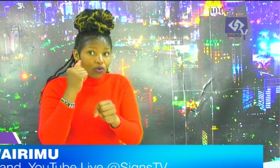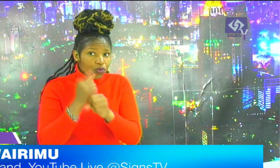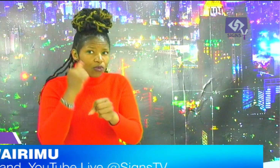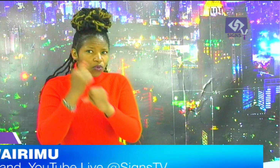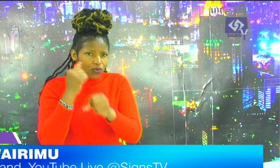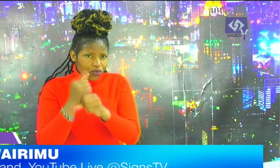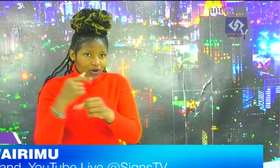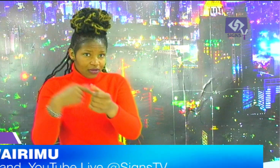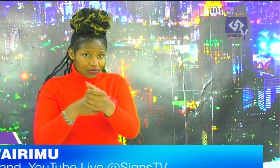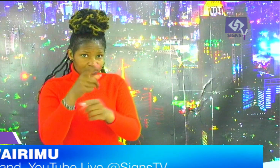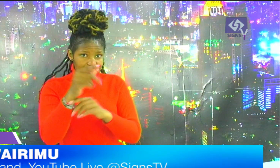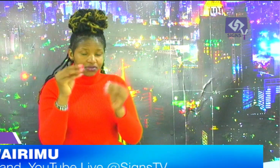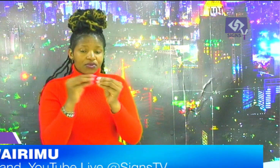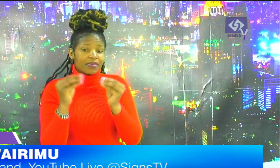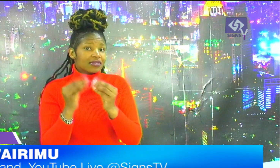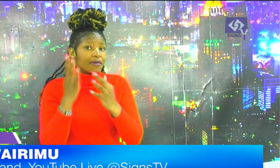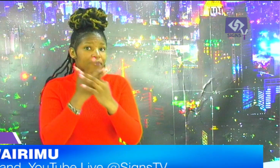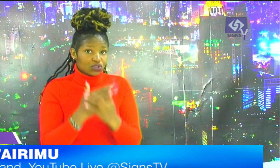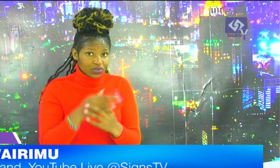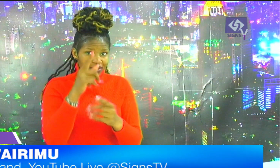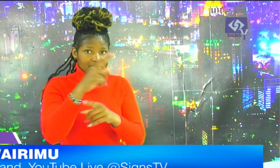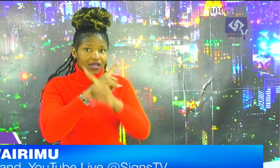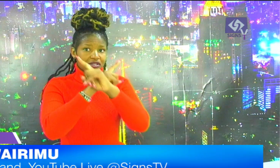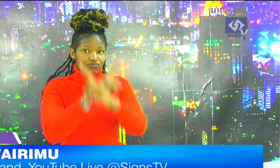a meeting between Defense